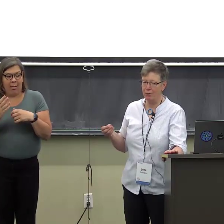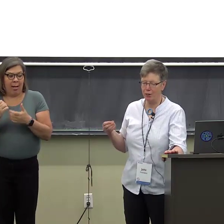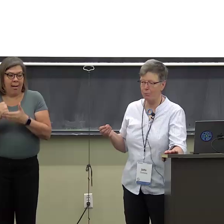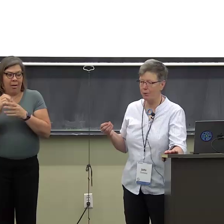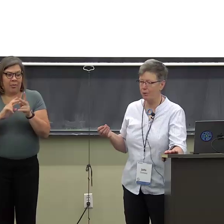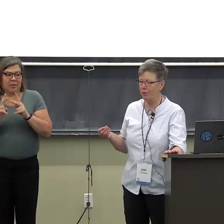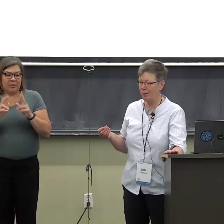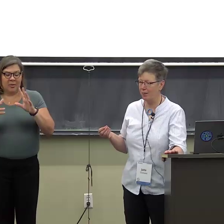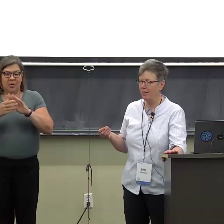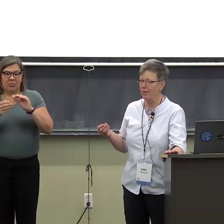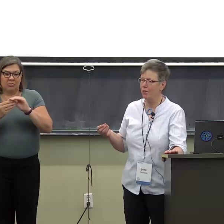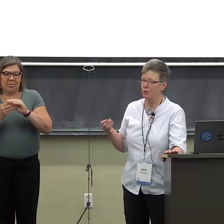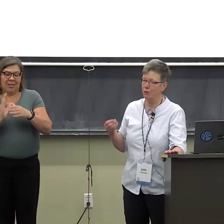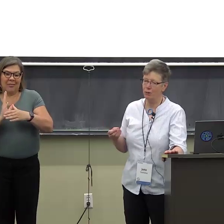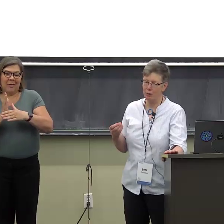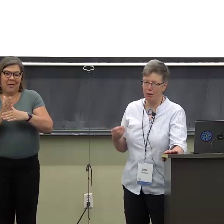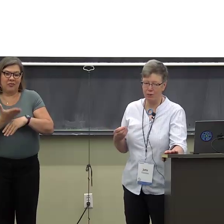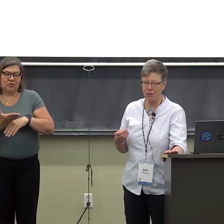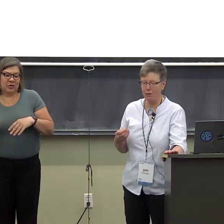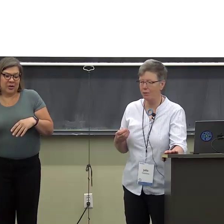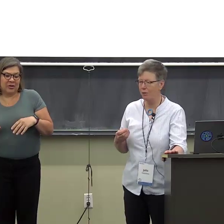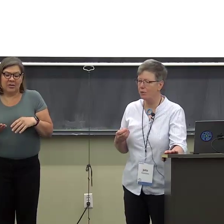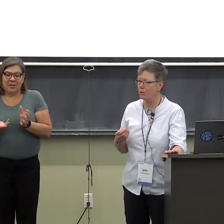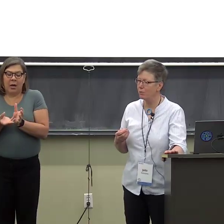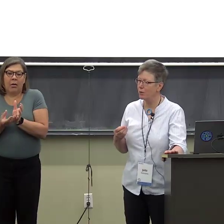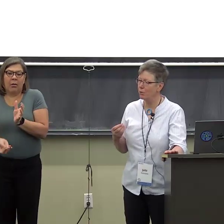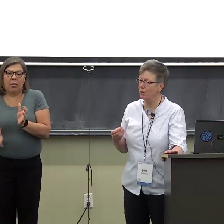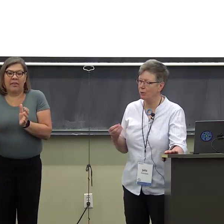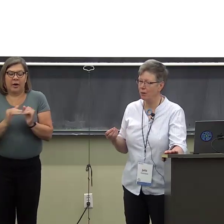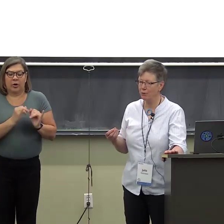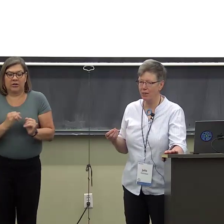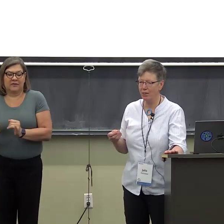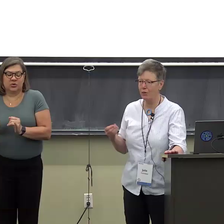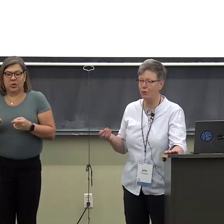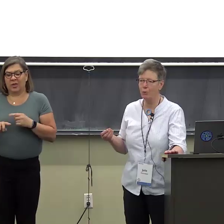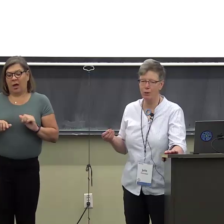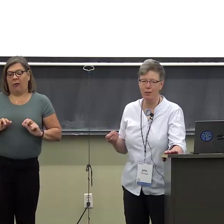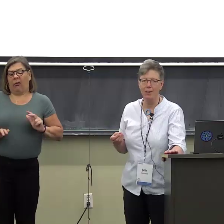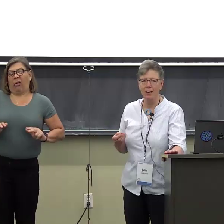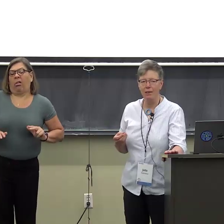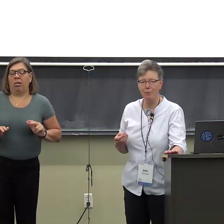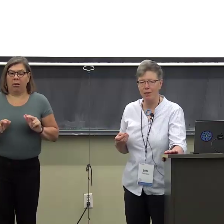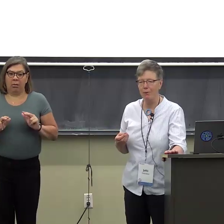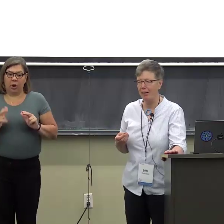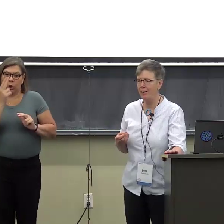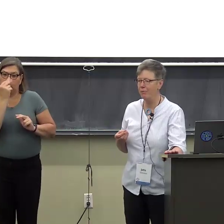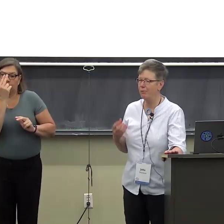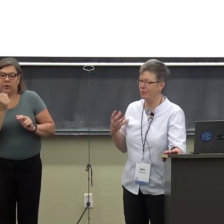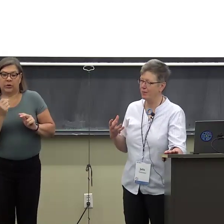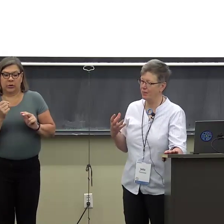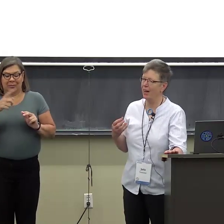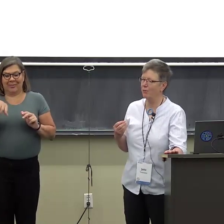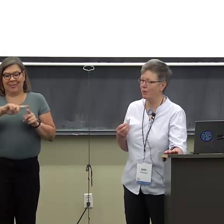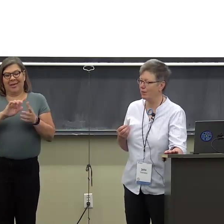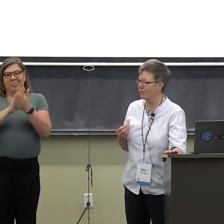say the average typical thing, they also lost their individualism, their quirky way of saying, their humor. They